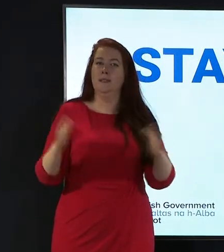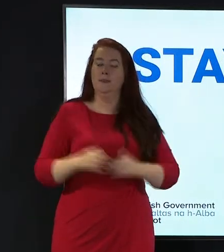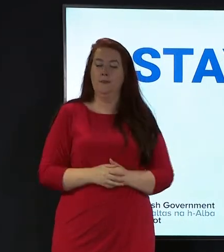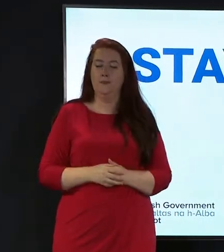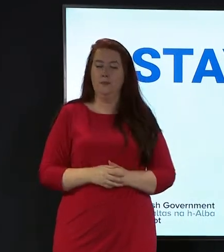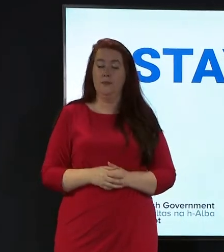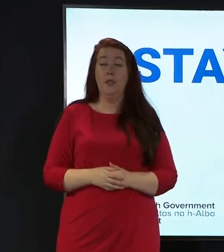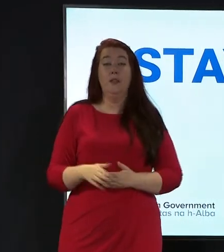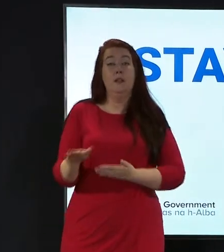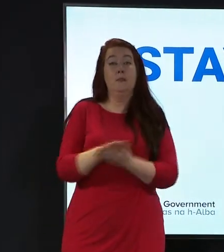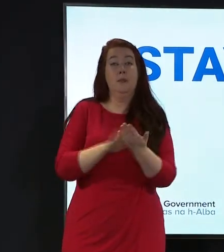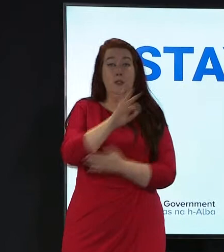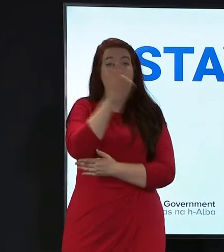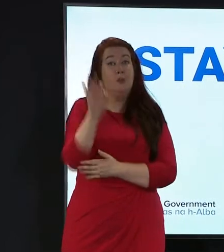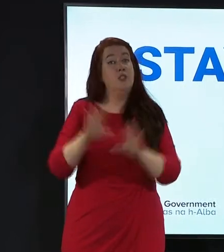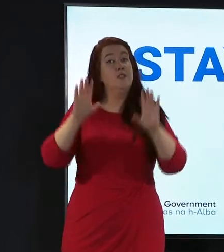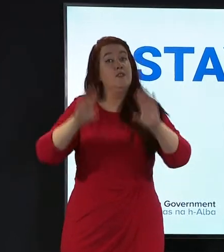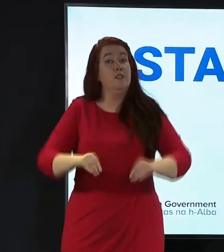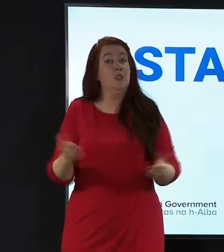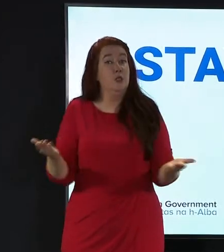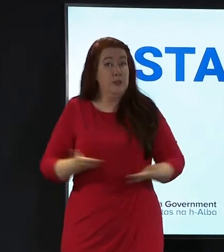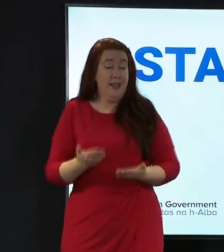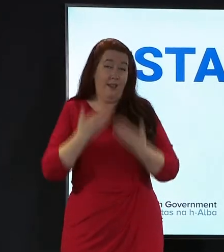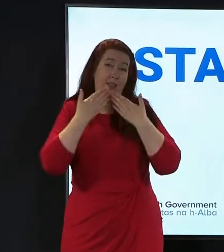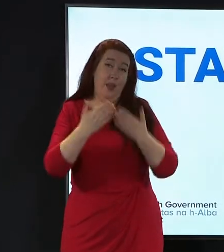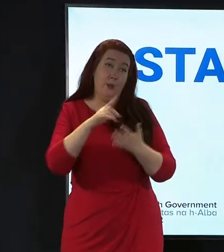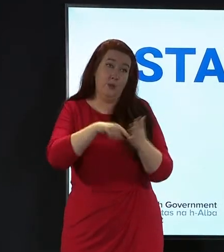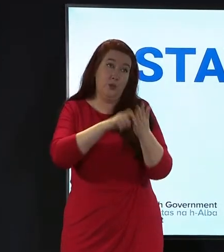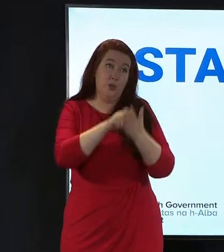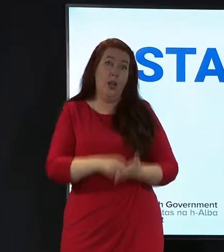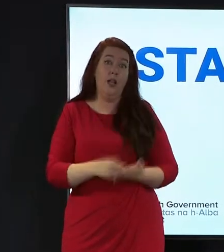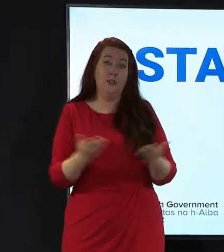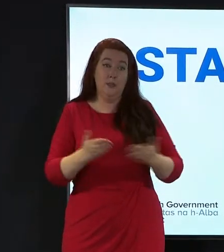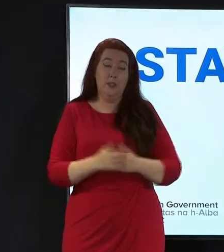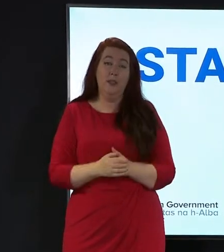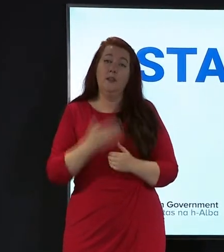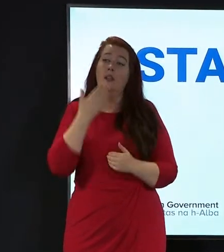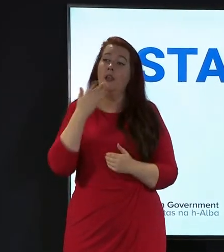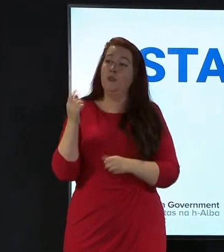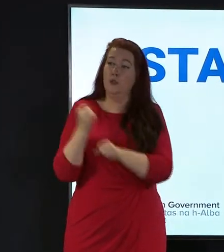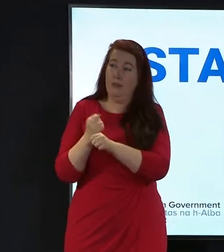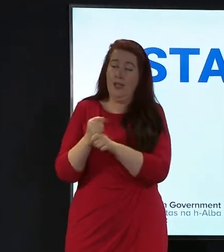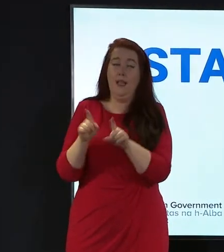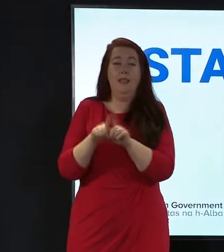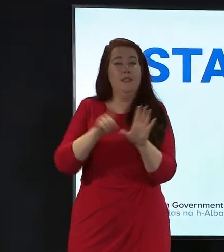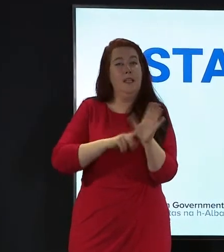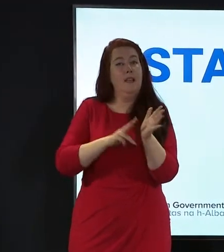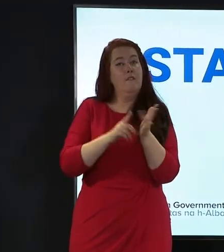questions today. Thank you to everybody, all the journalists for joining us, to Gregor and